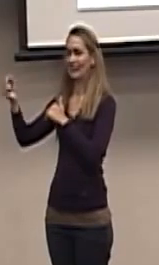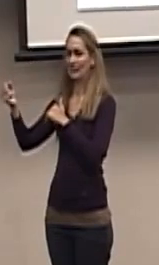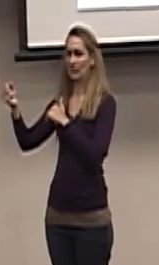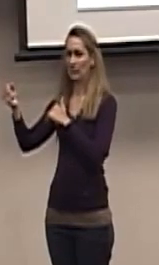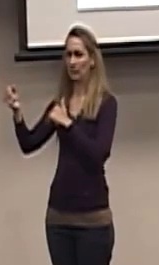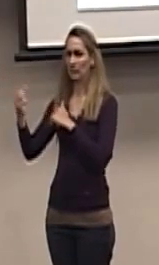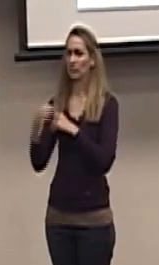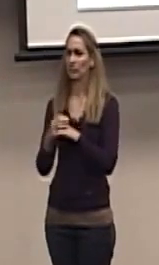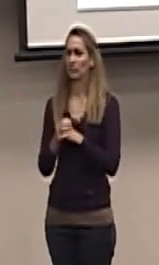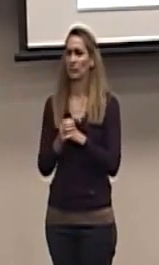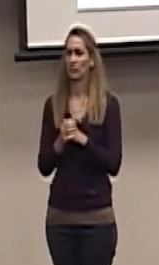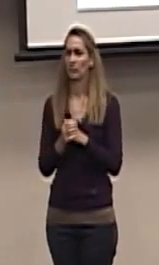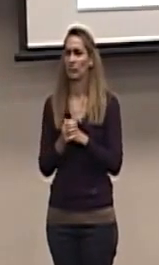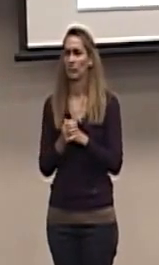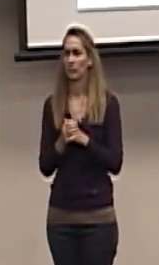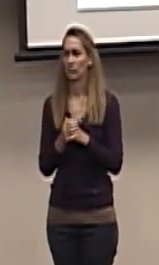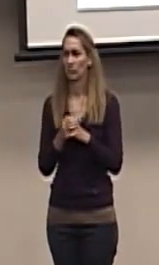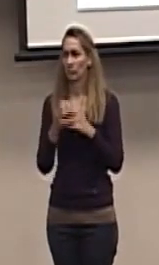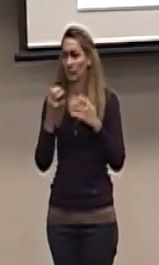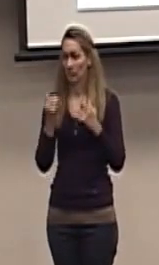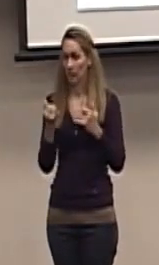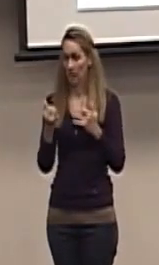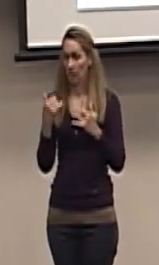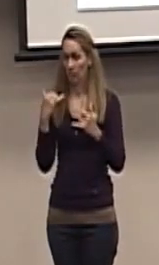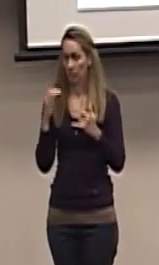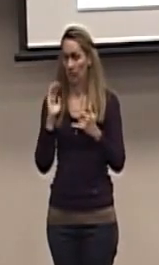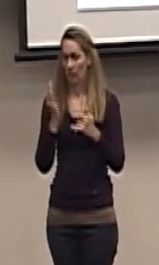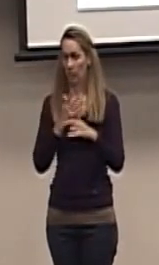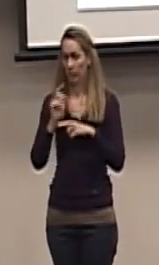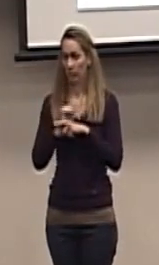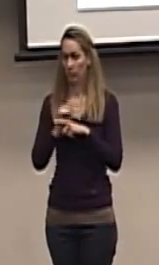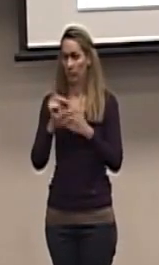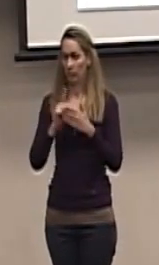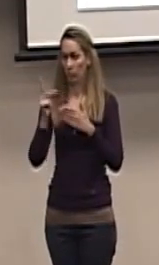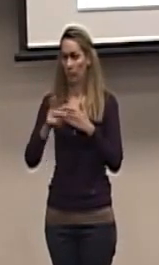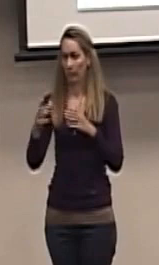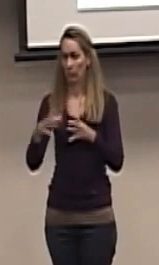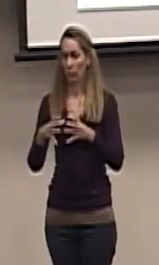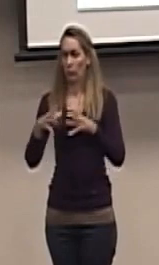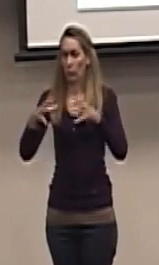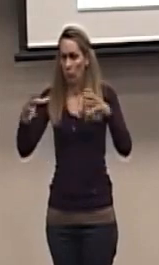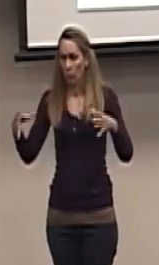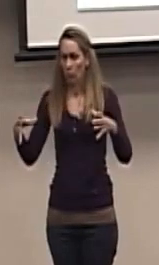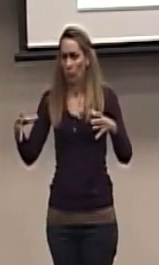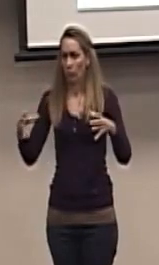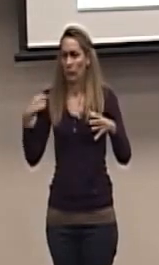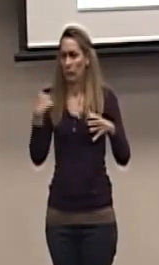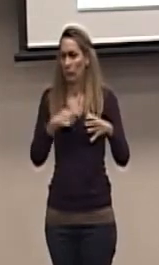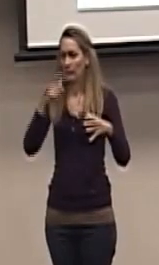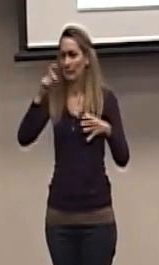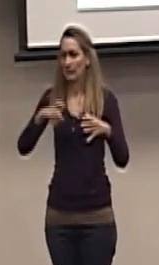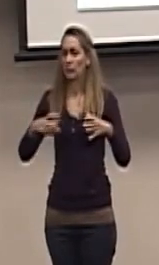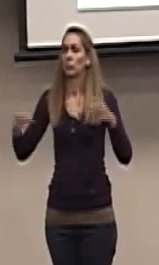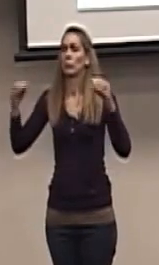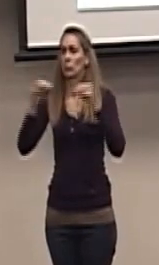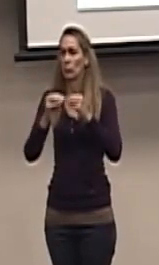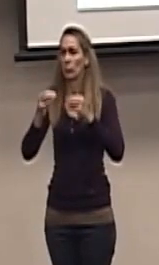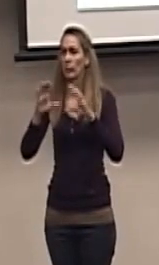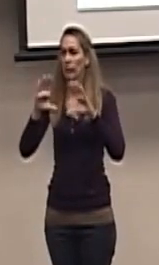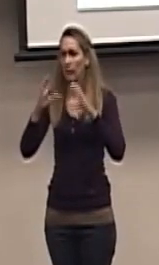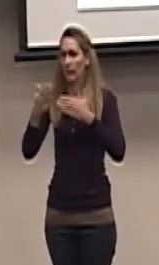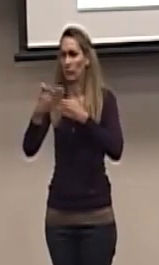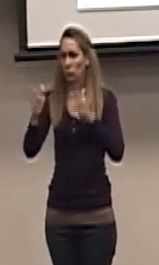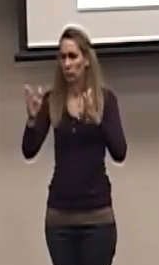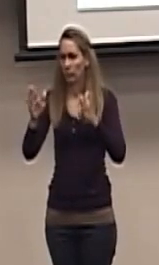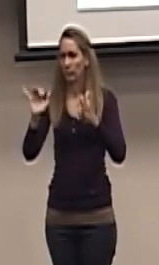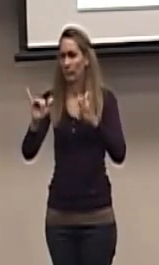expansion of our activities and training programs, it becomes necessary for us to get additional classrooms. So that is